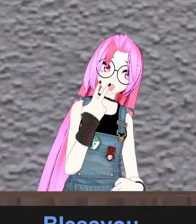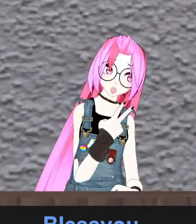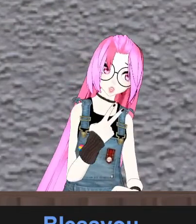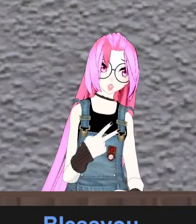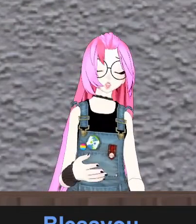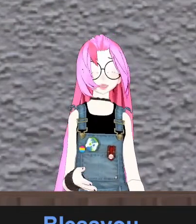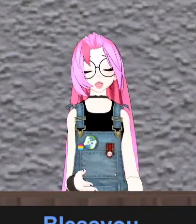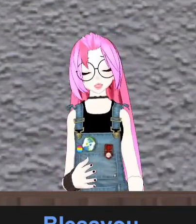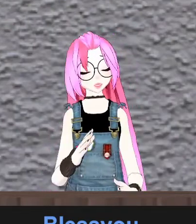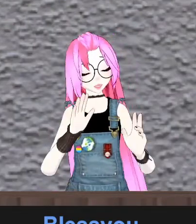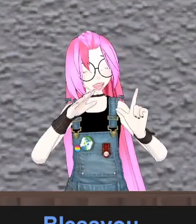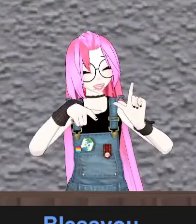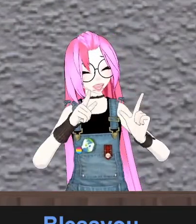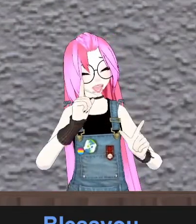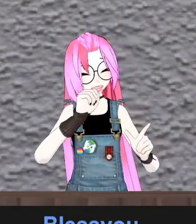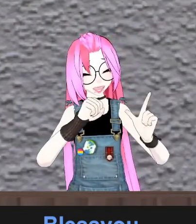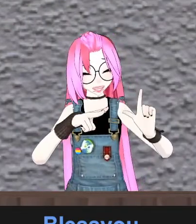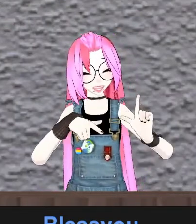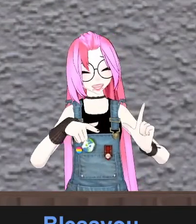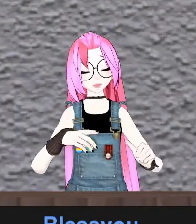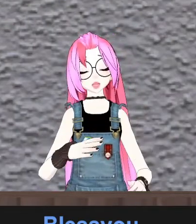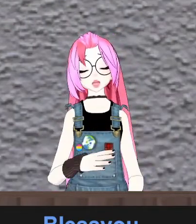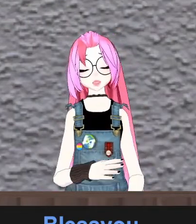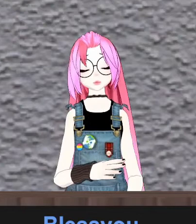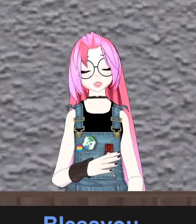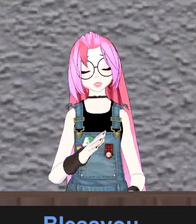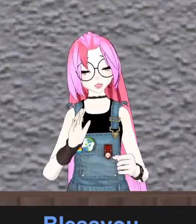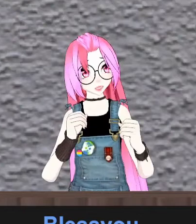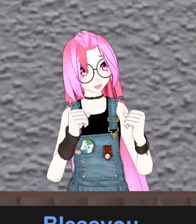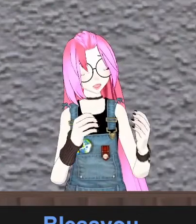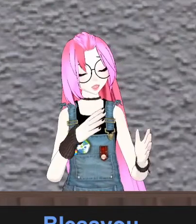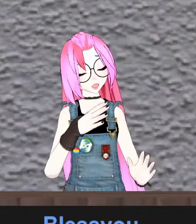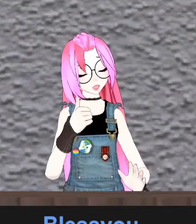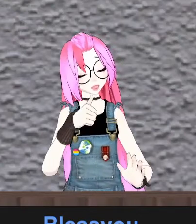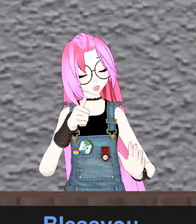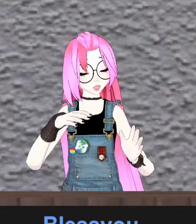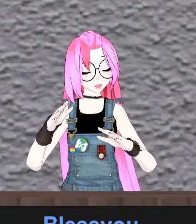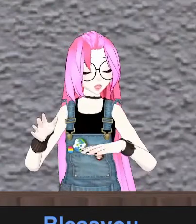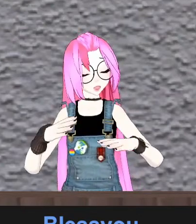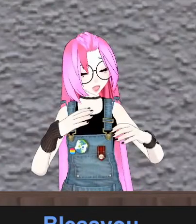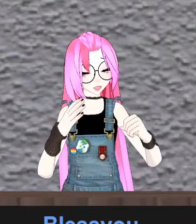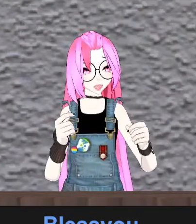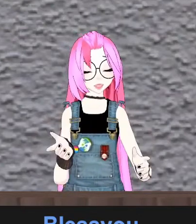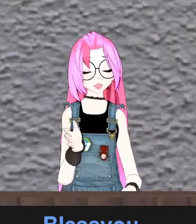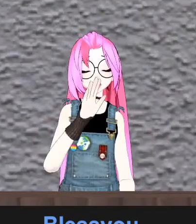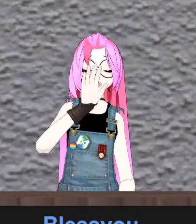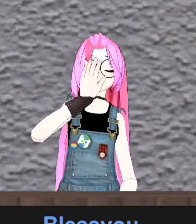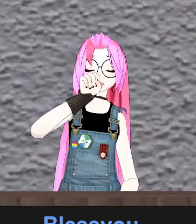speech. This is like a noun usually. But speech in a few other more commonly used contexts would just be